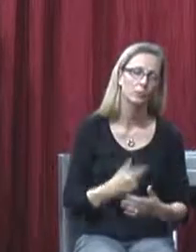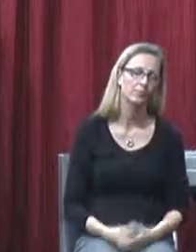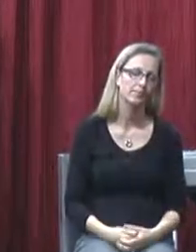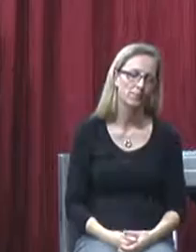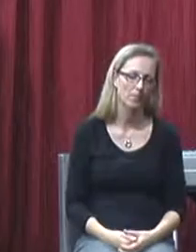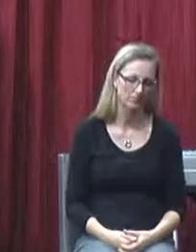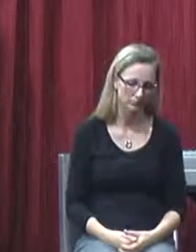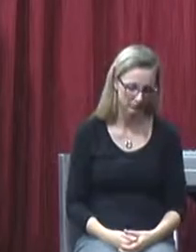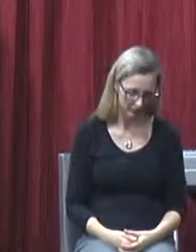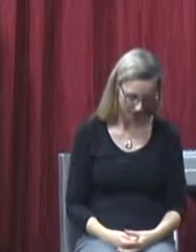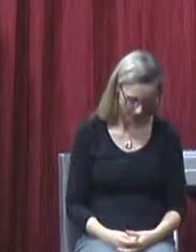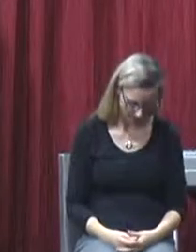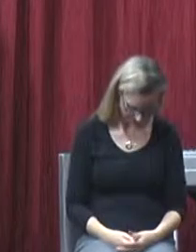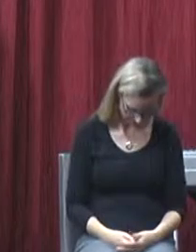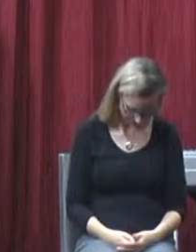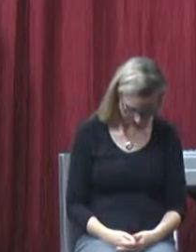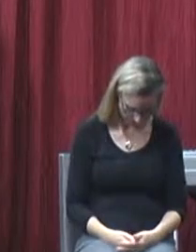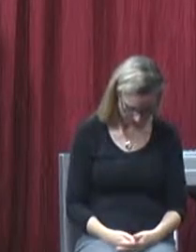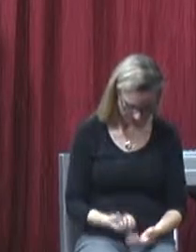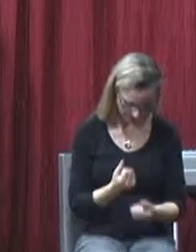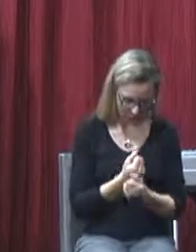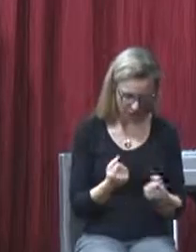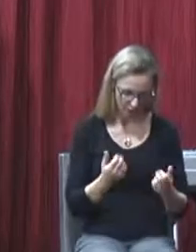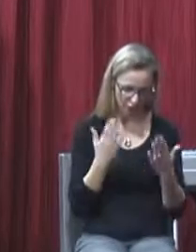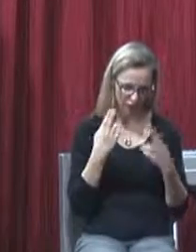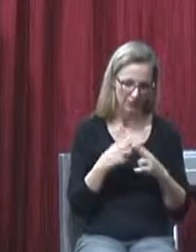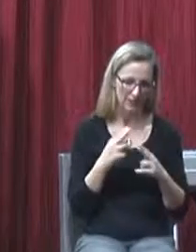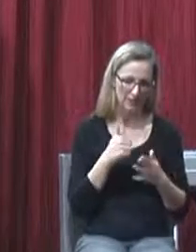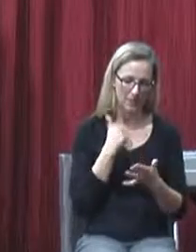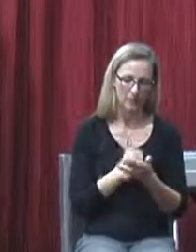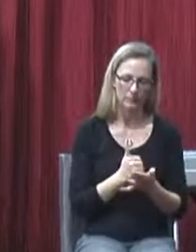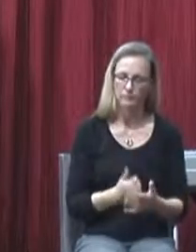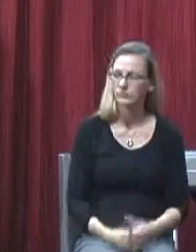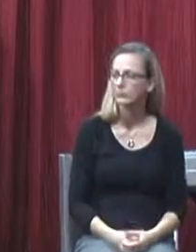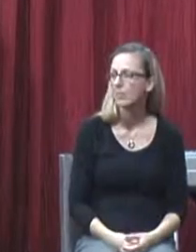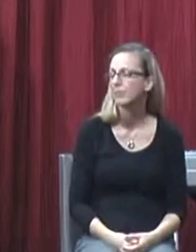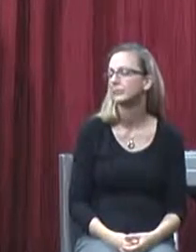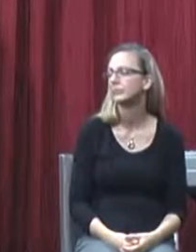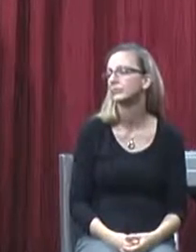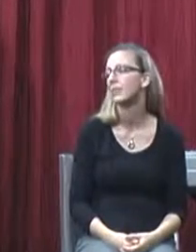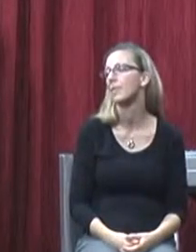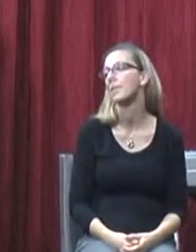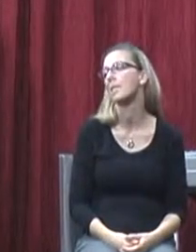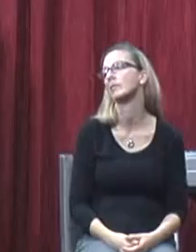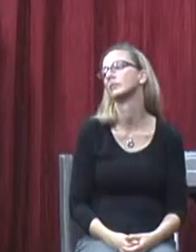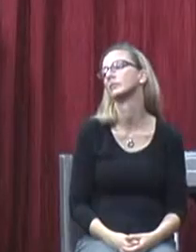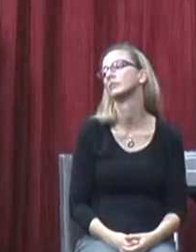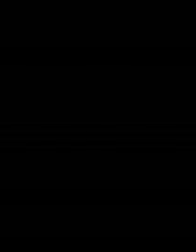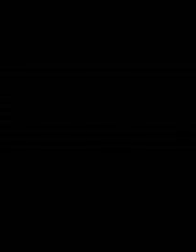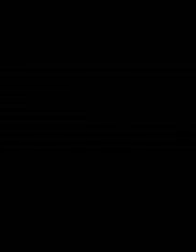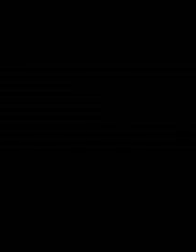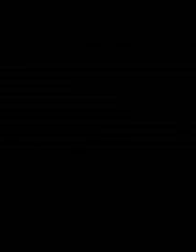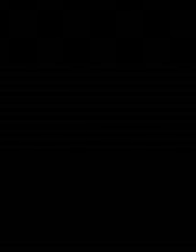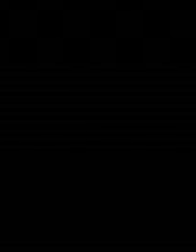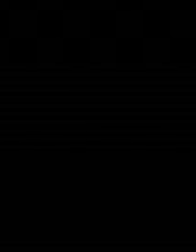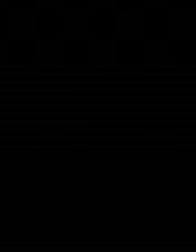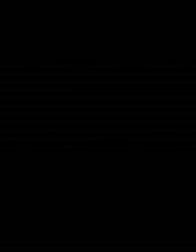And we just thank you for what we see in this today, in Yeshua's name. Amen and amen. Amen.